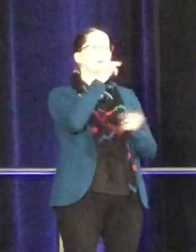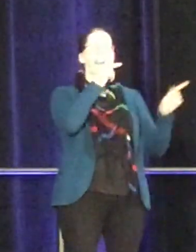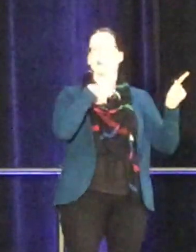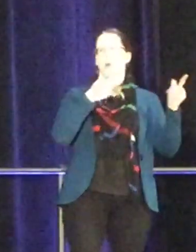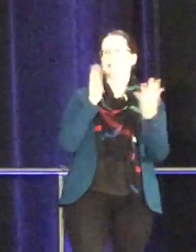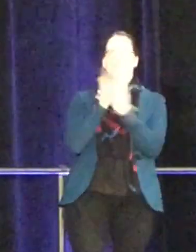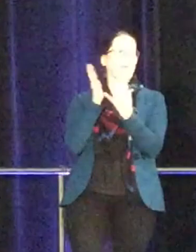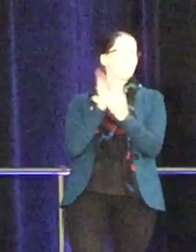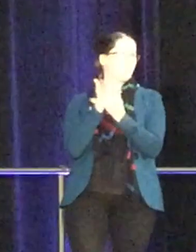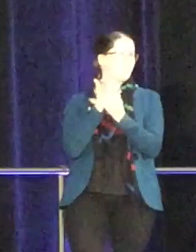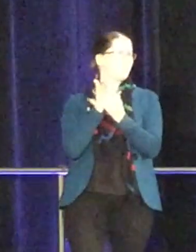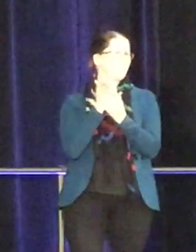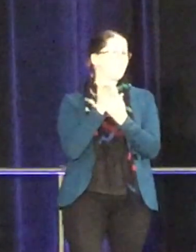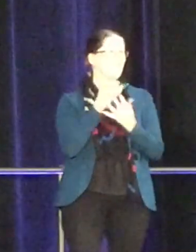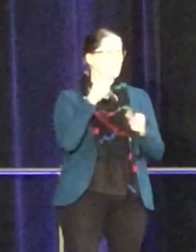Disruptive.